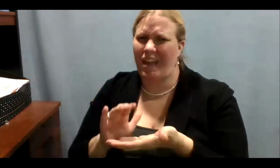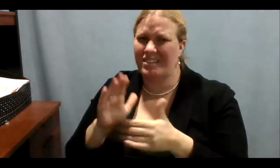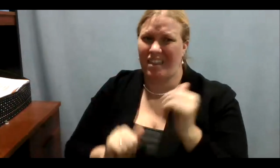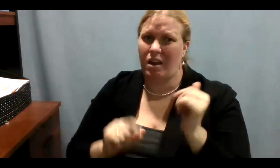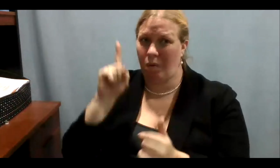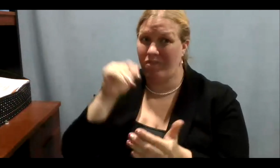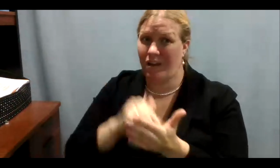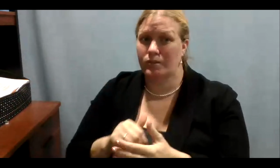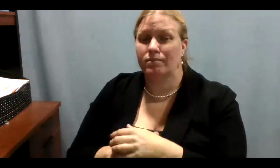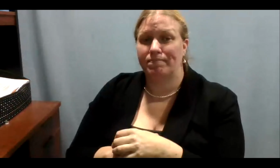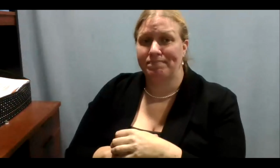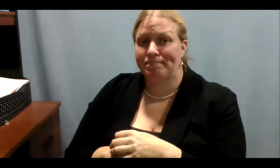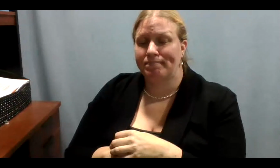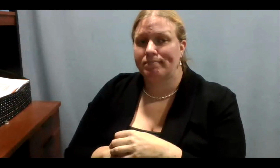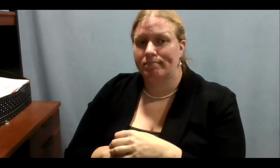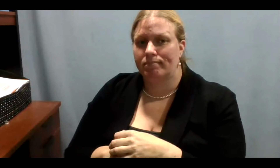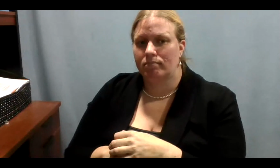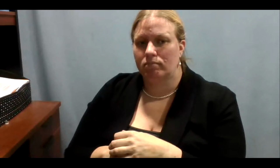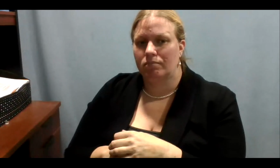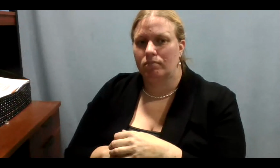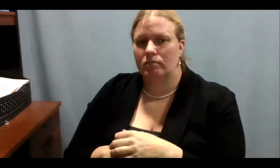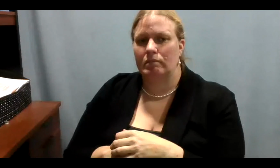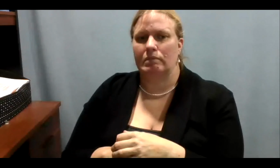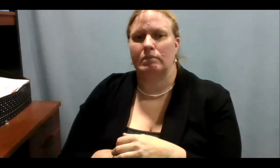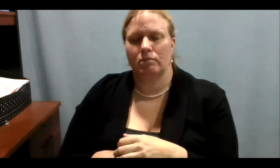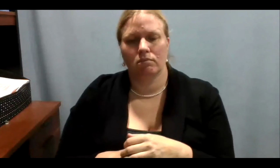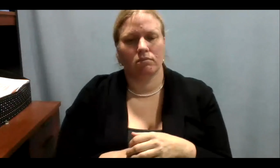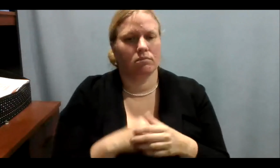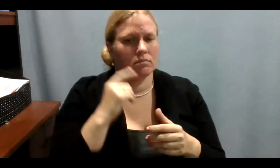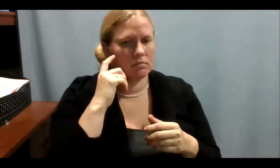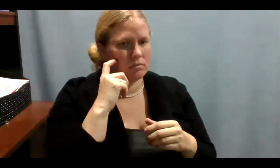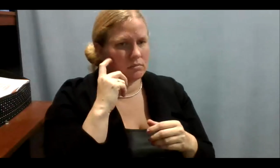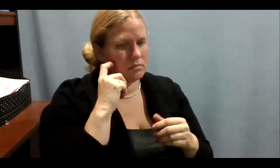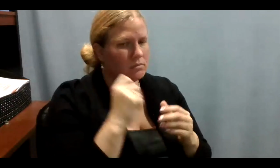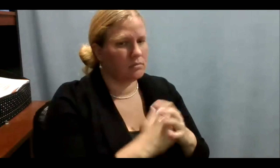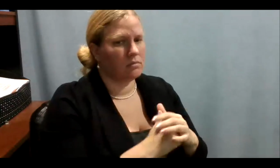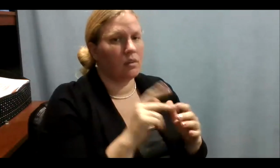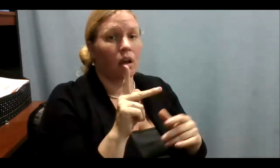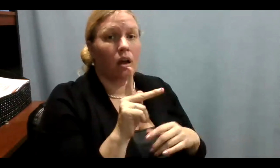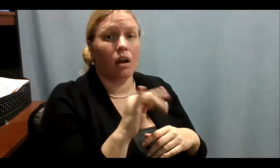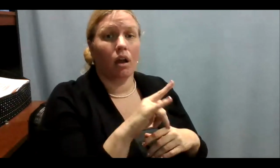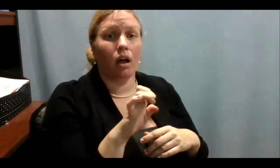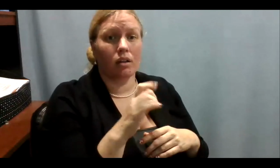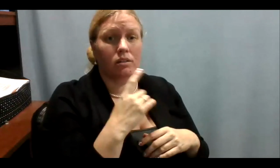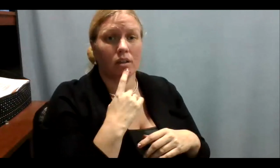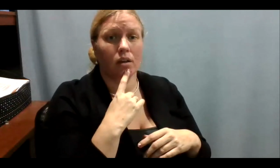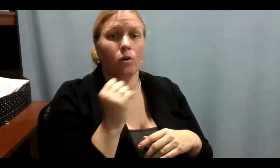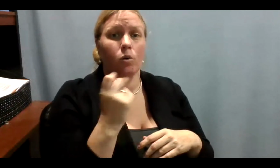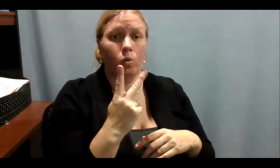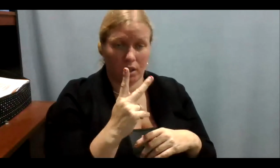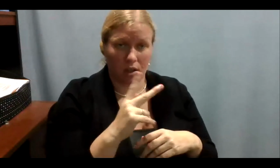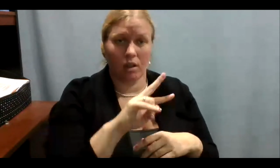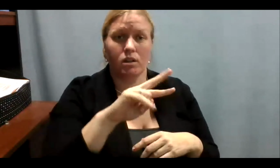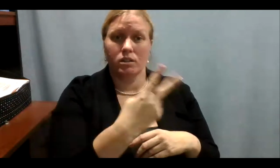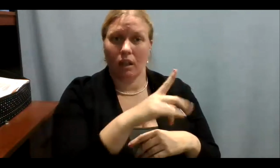individuals. Gotcha, okay. Okay, and then so the second question is